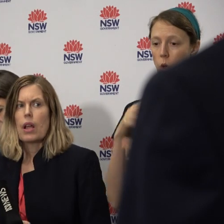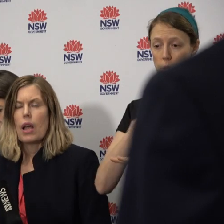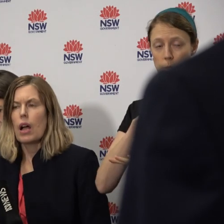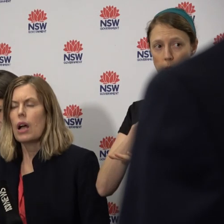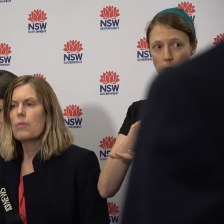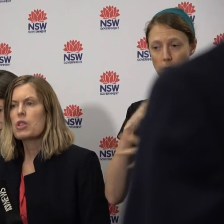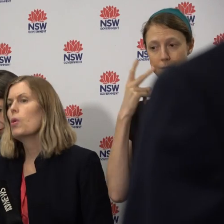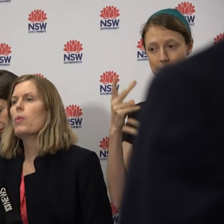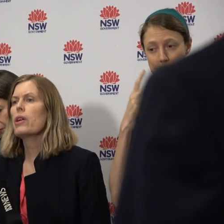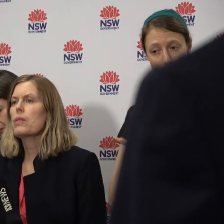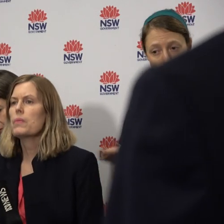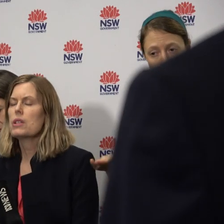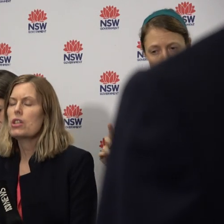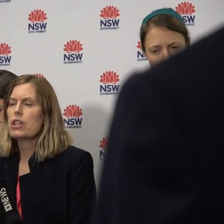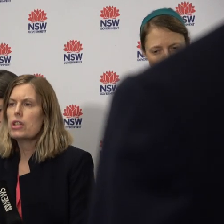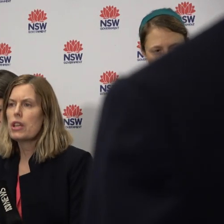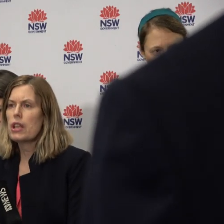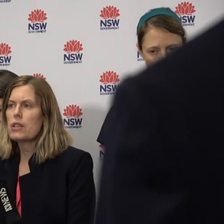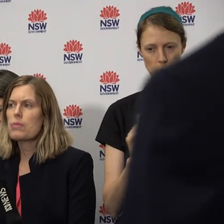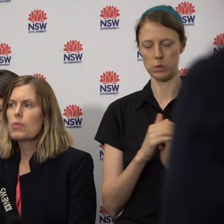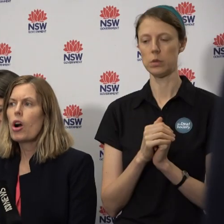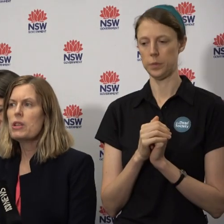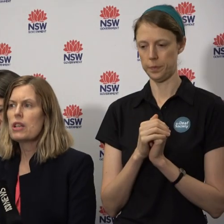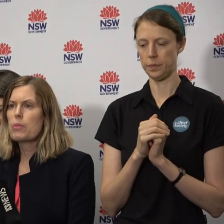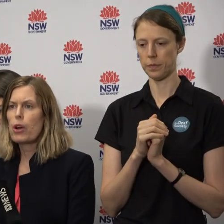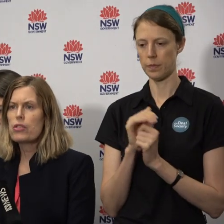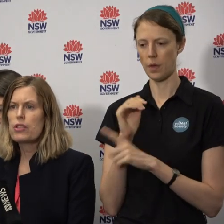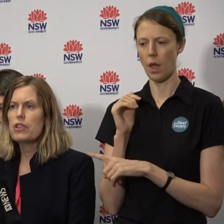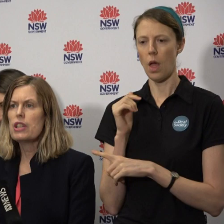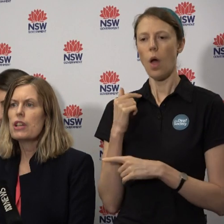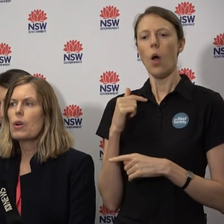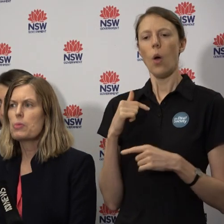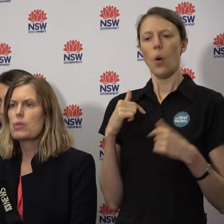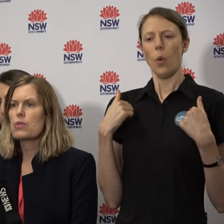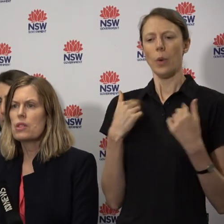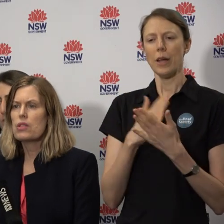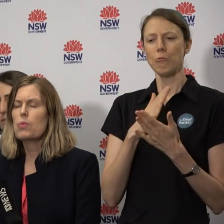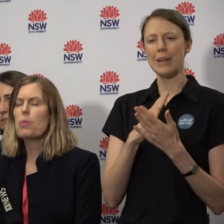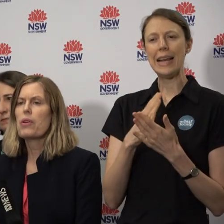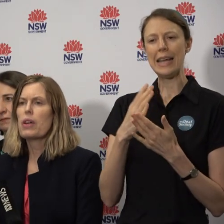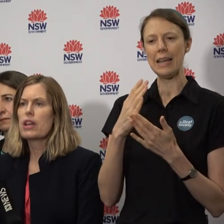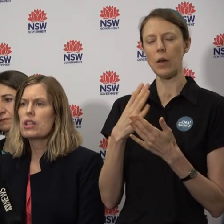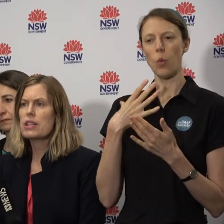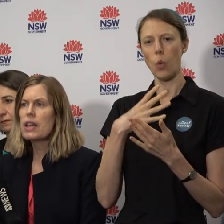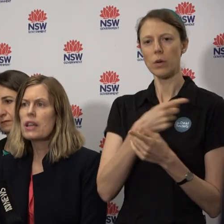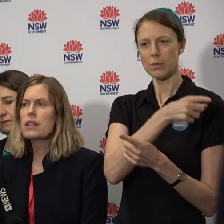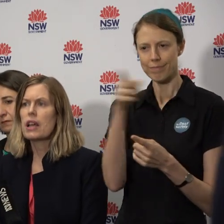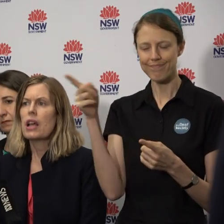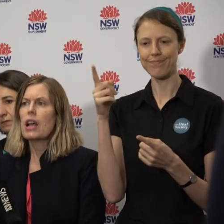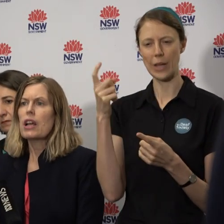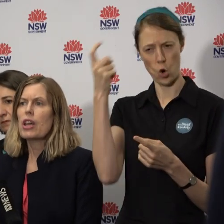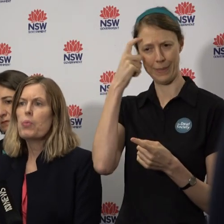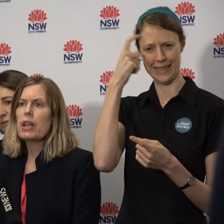coronavirus cases? So what we're suggesting is some common sense approach to visiting hospitals. And so what we're actually saying